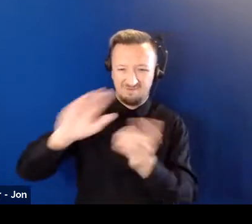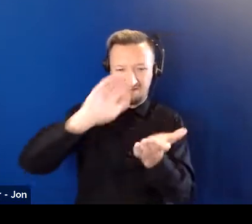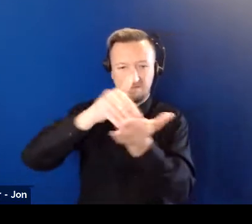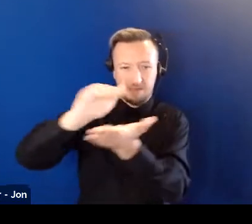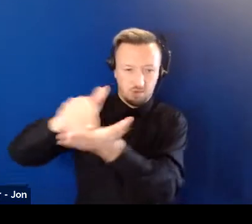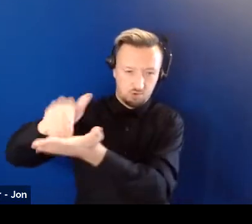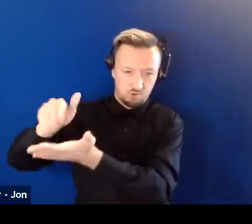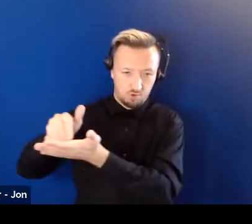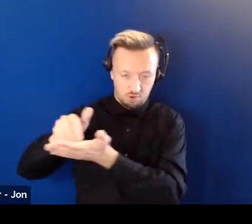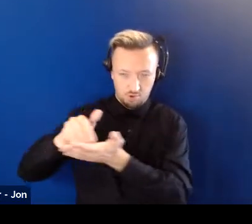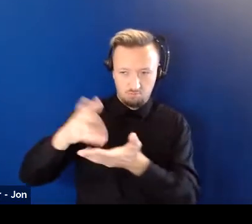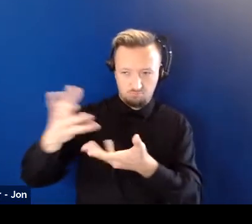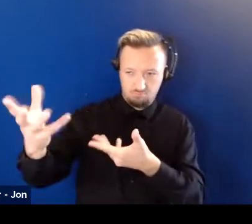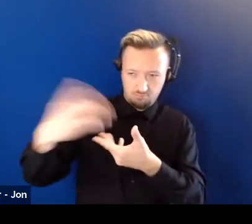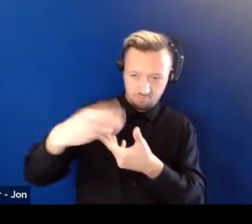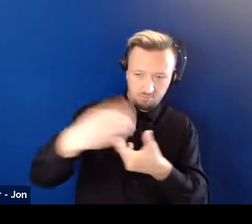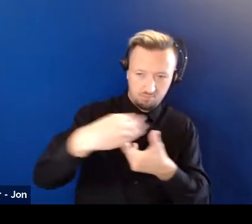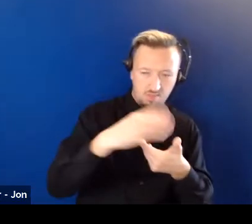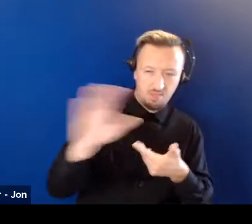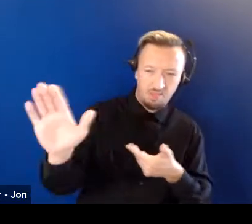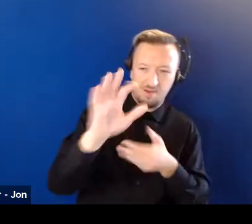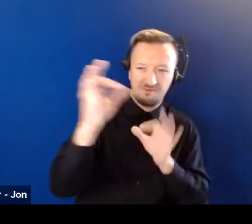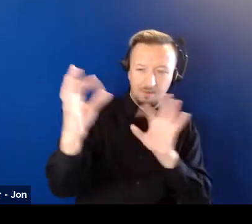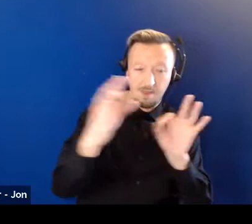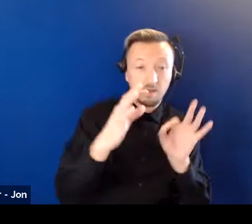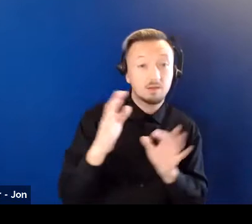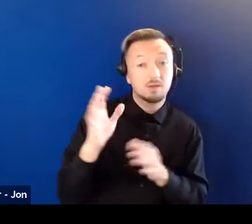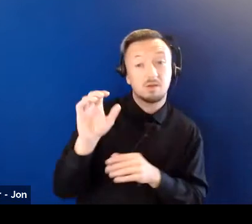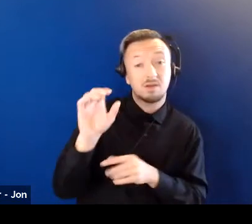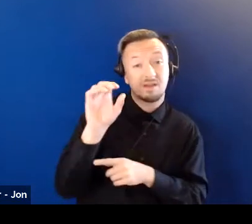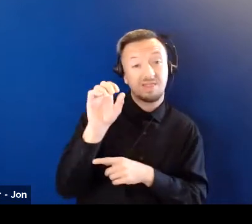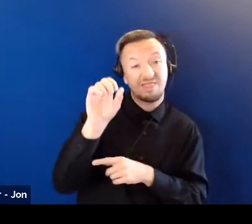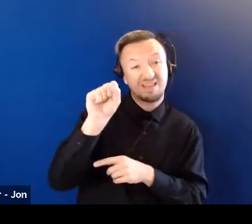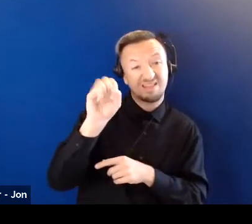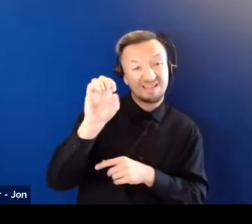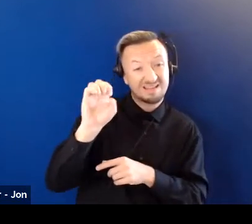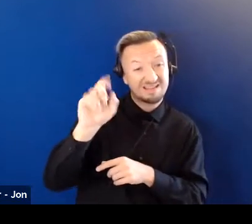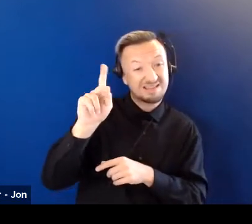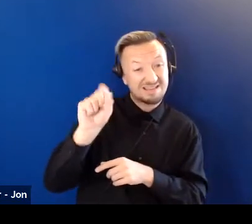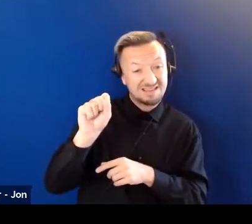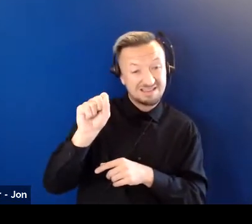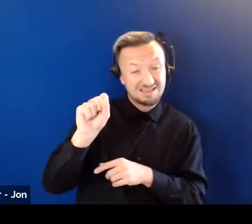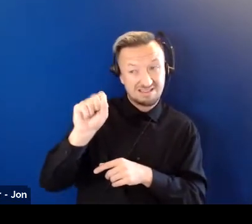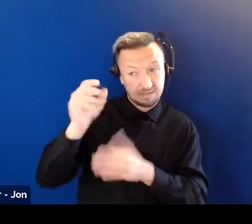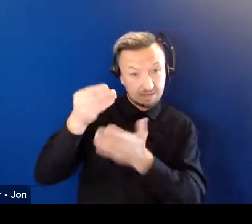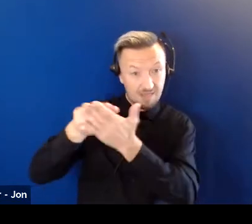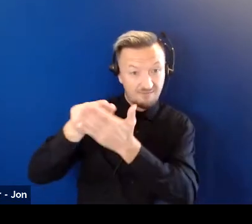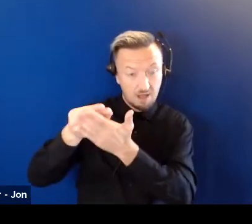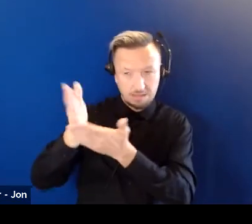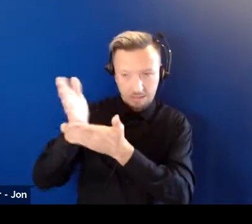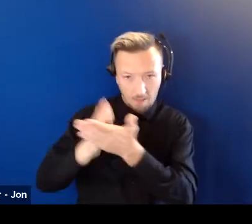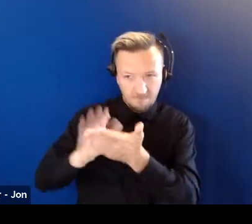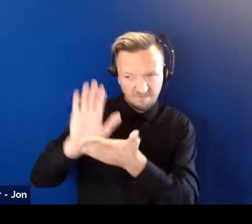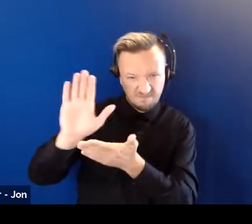spots. I get to use some of the SEEKS funds that we are being